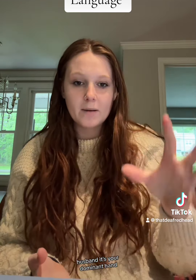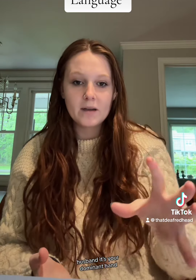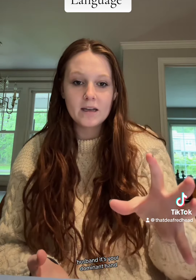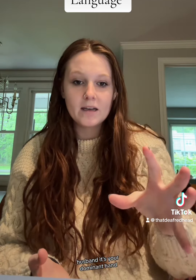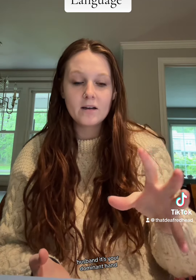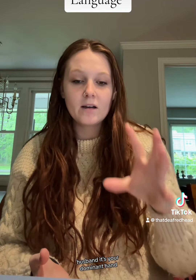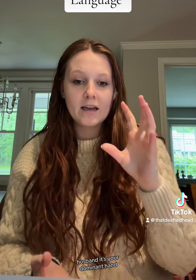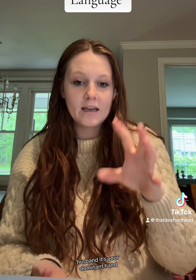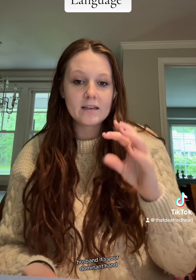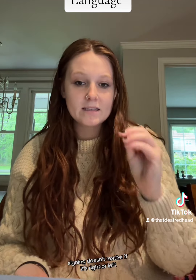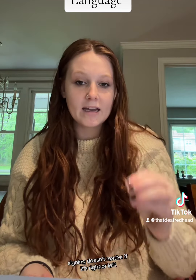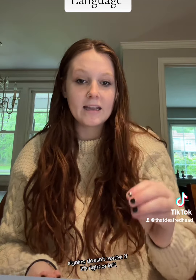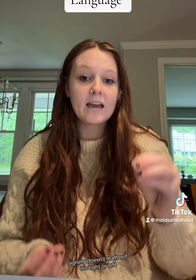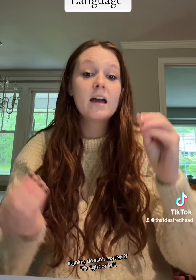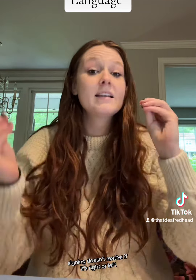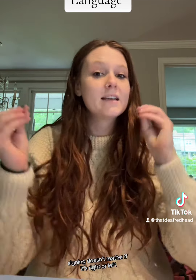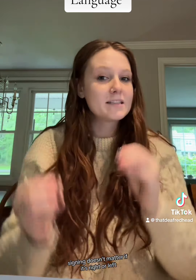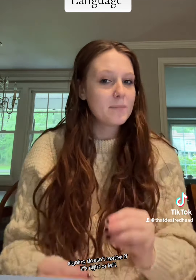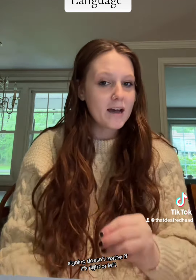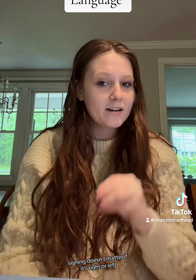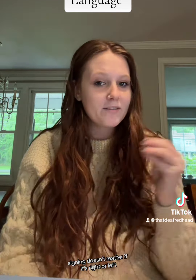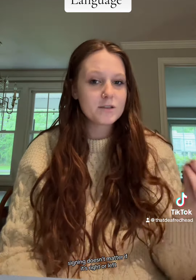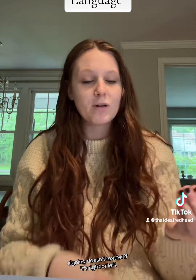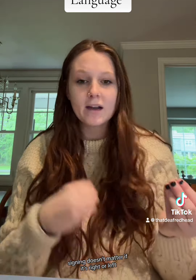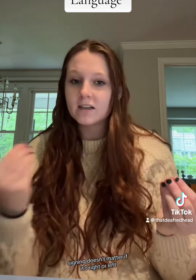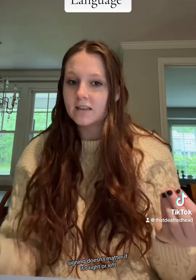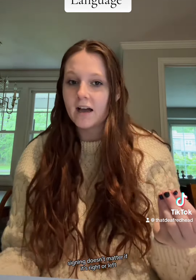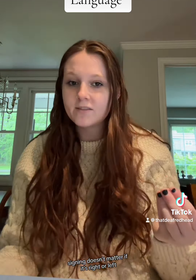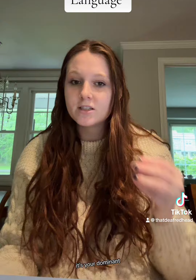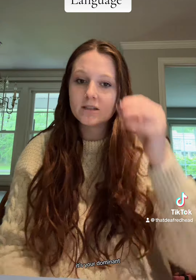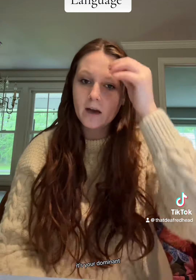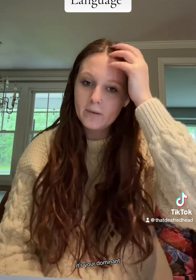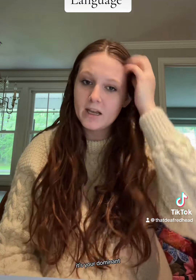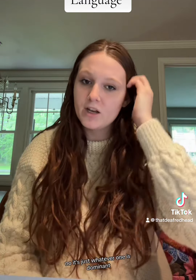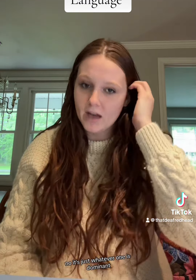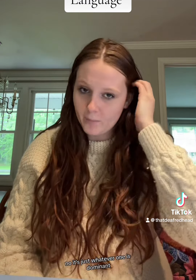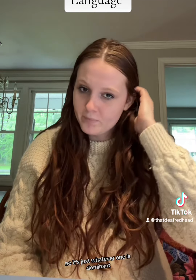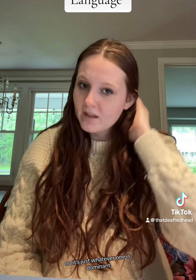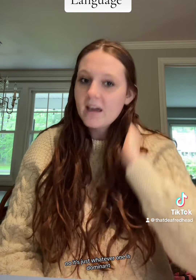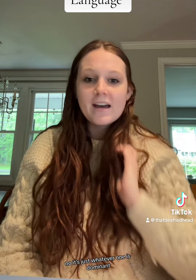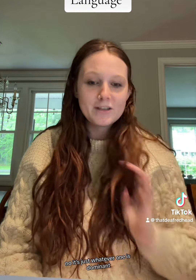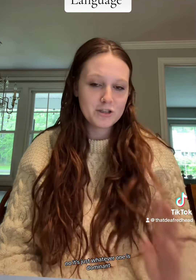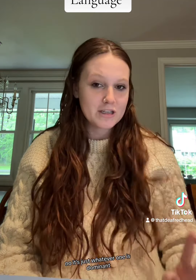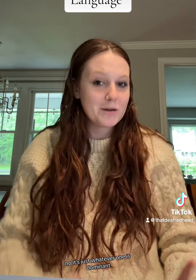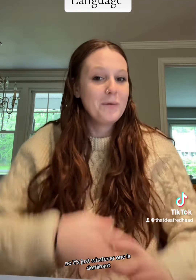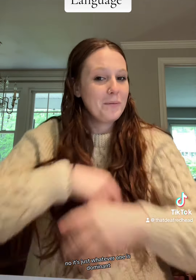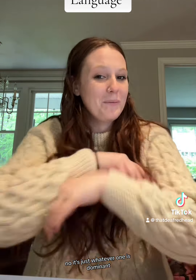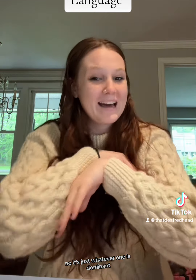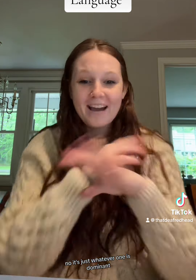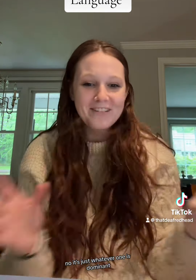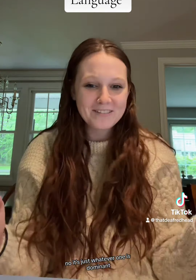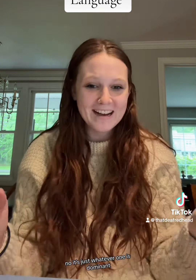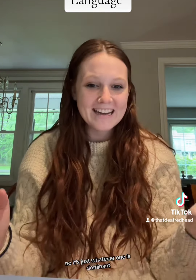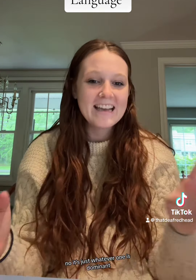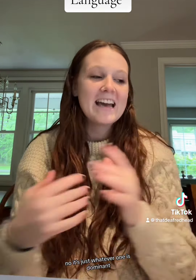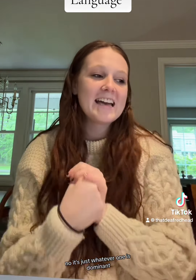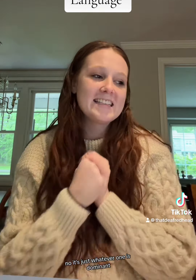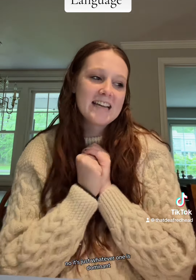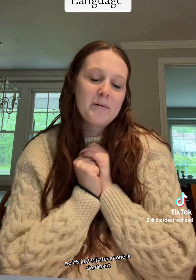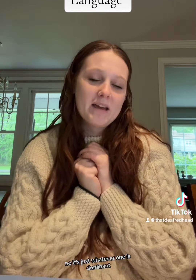dominant hand signing. Doesn't matter if it's right or left is your dominant. No, it's just whatever one is dominant.